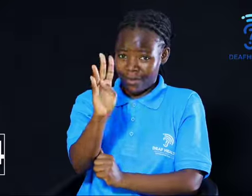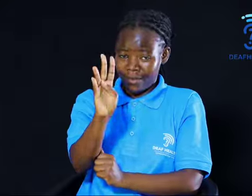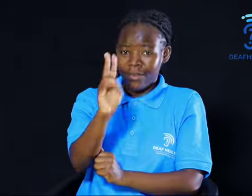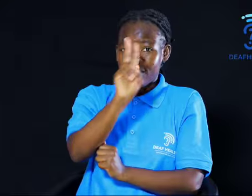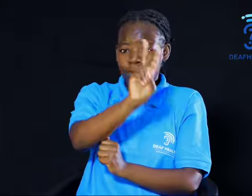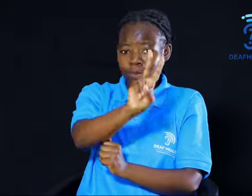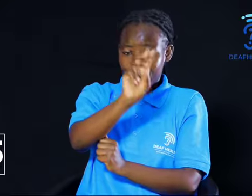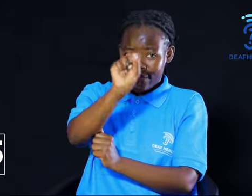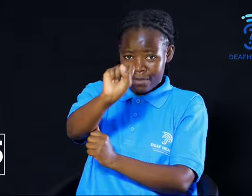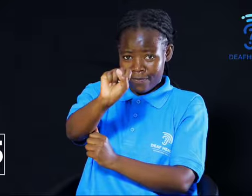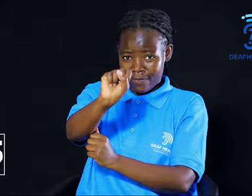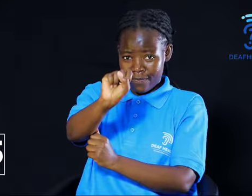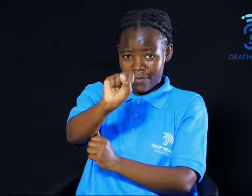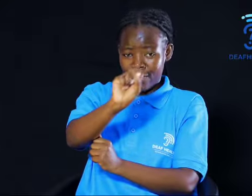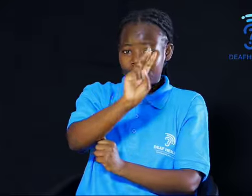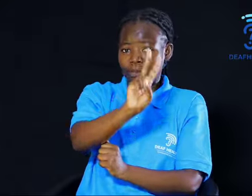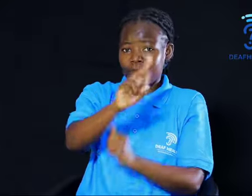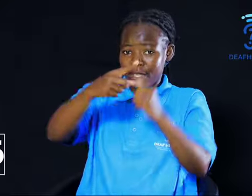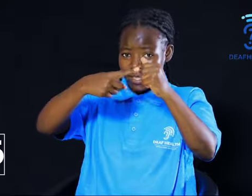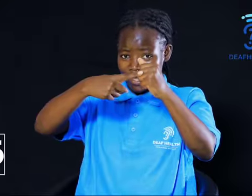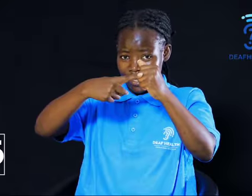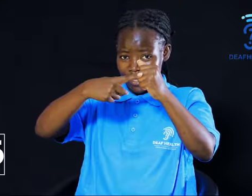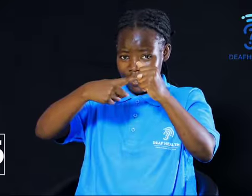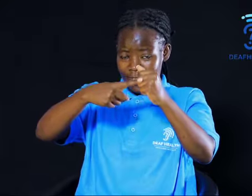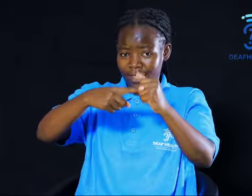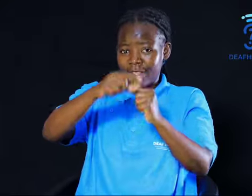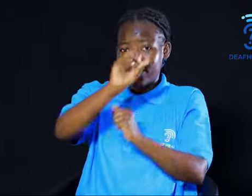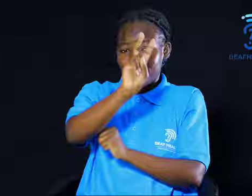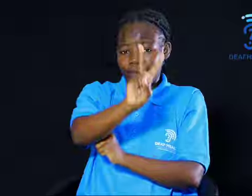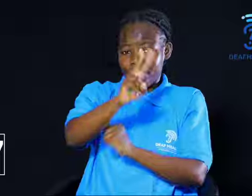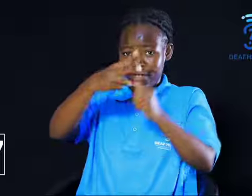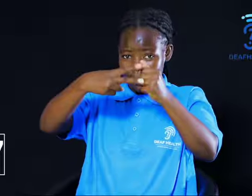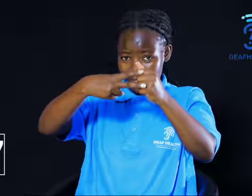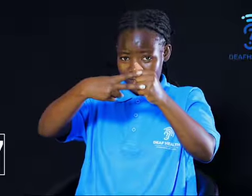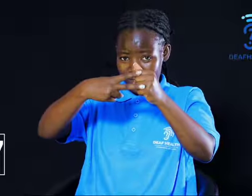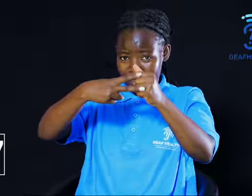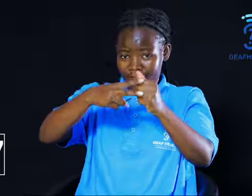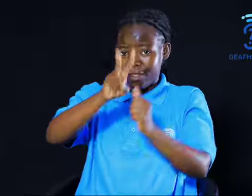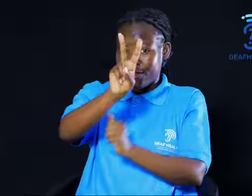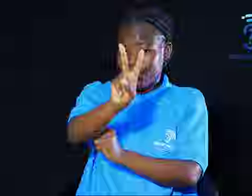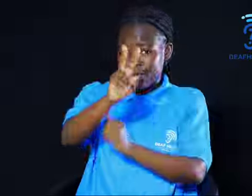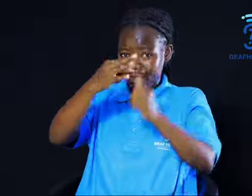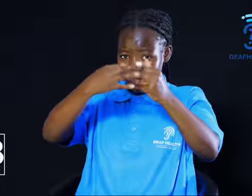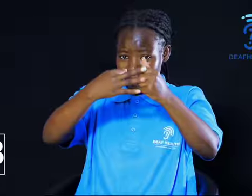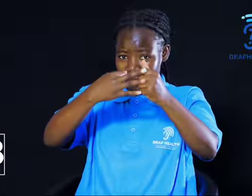24, 25, 26, 27,